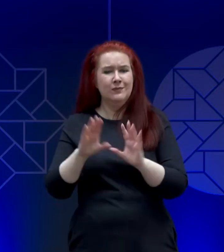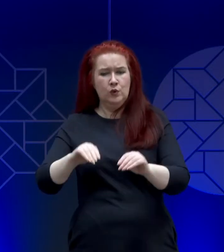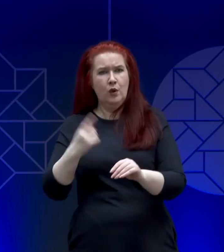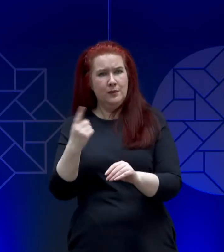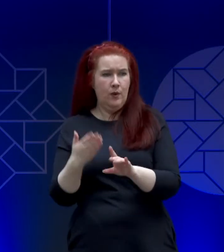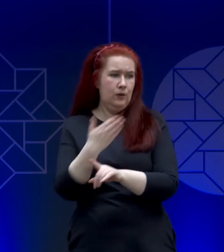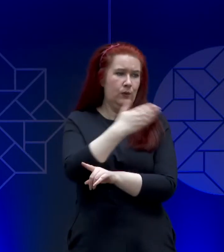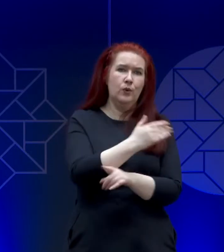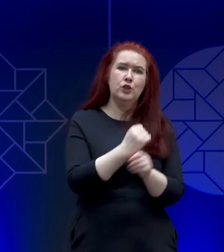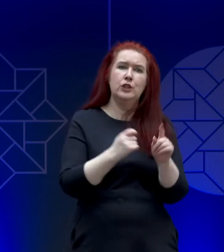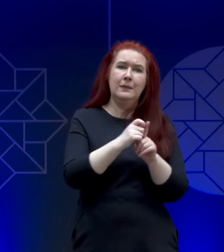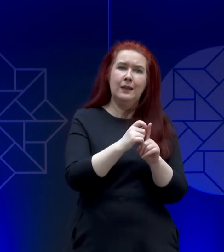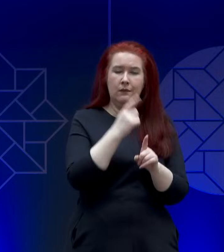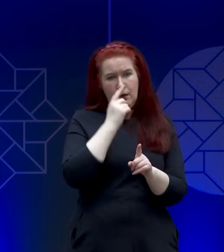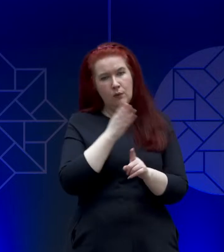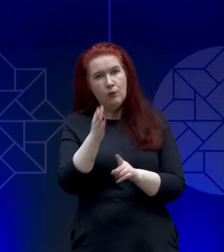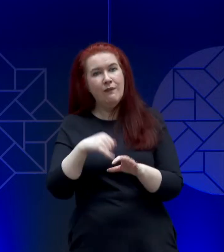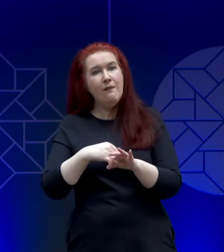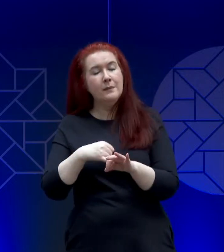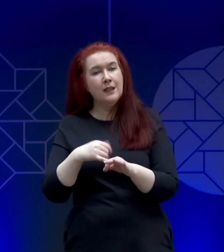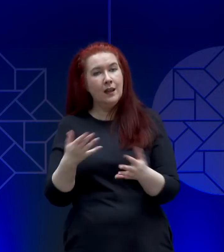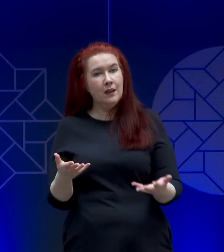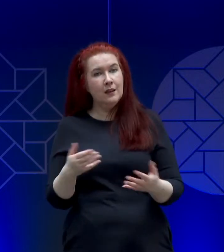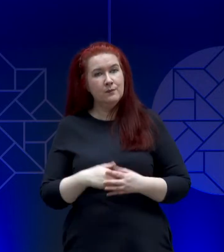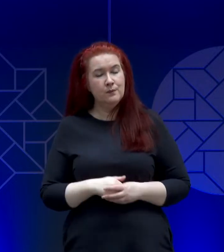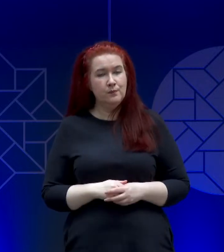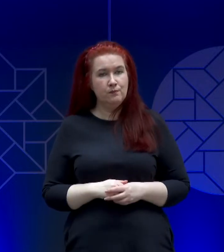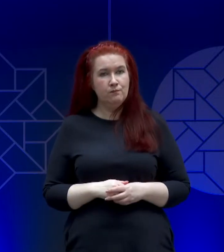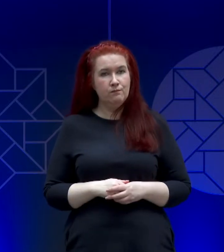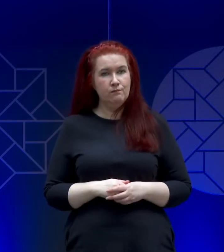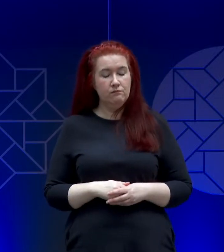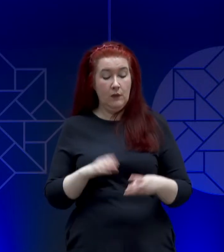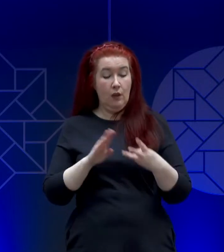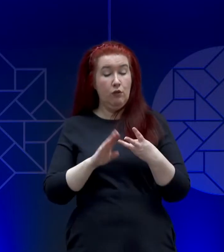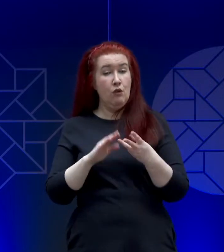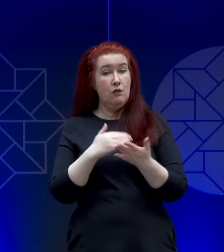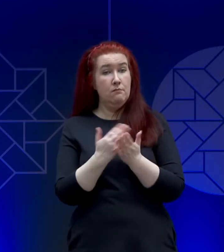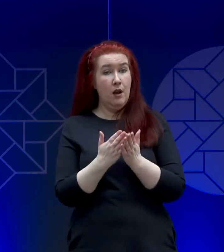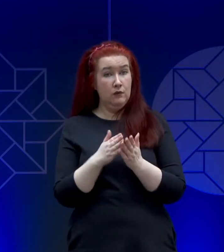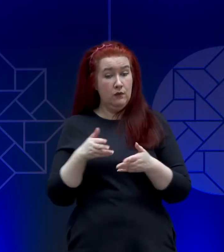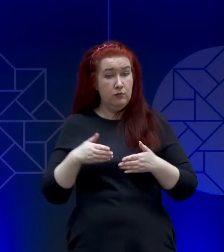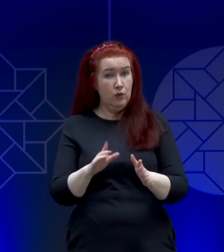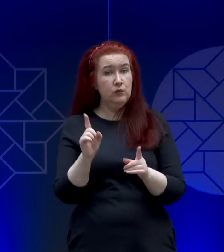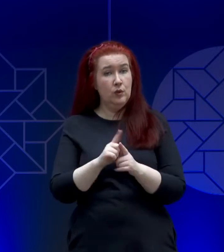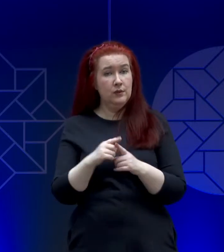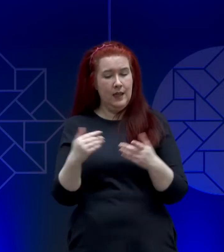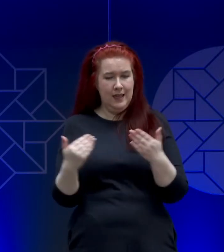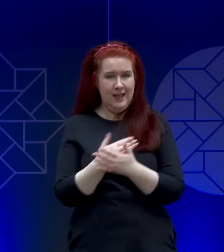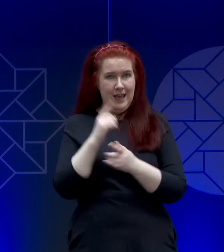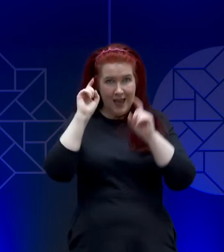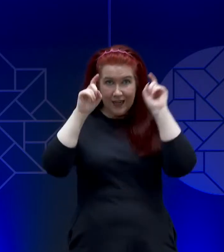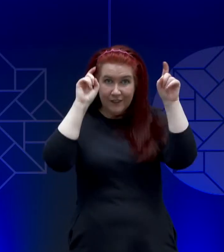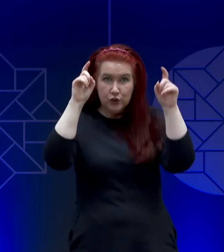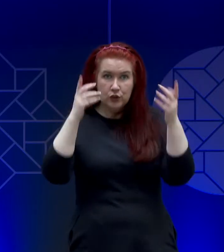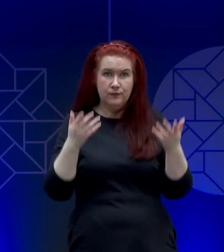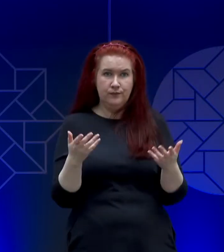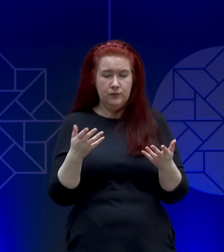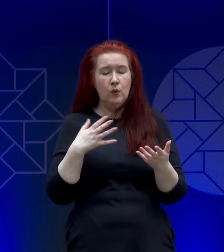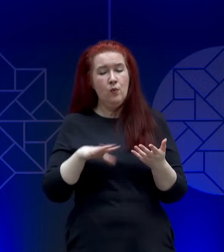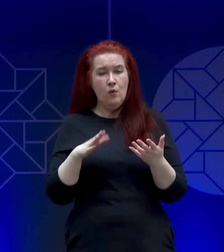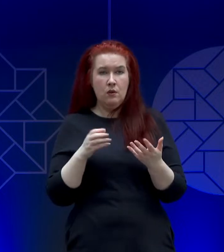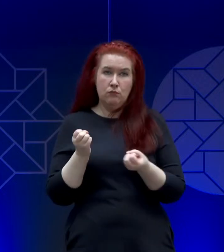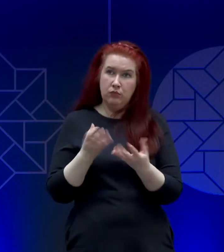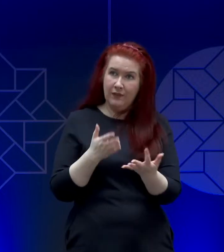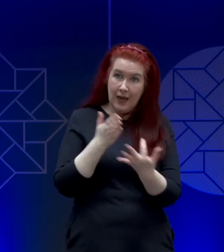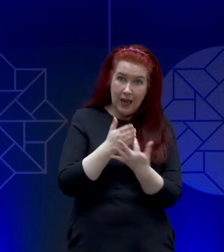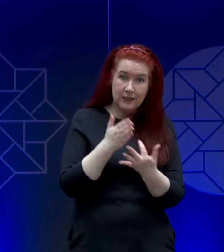visit in the first place. The third part of our approach is innovation to improve access to and